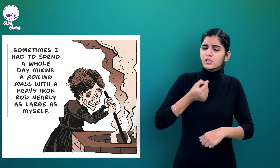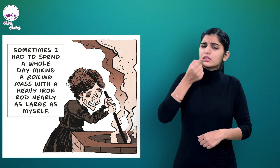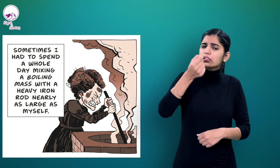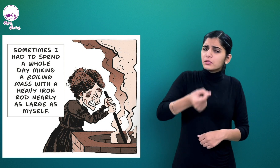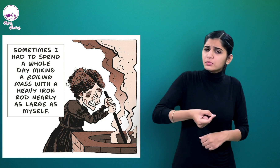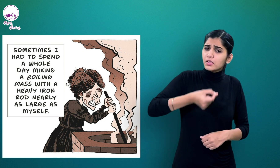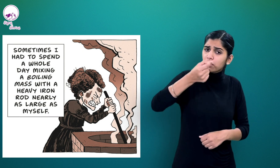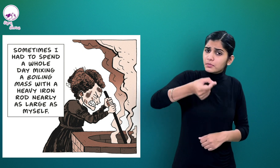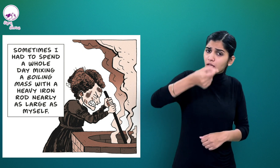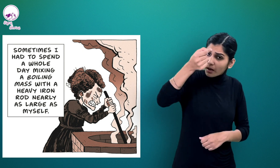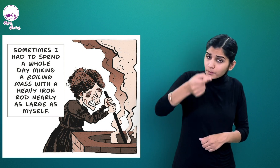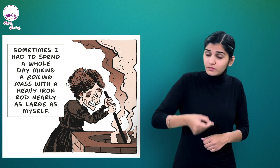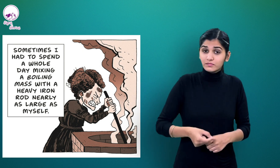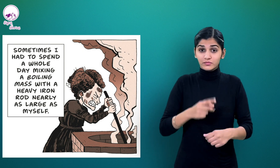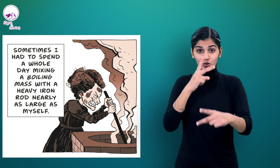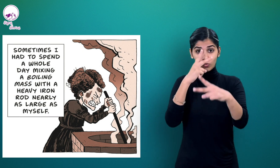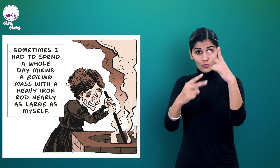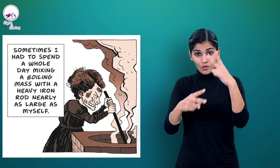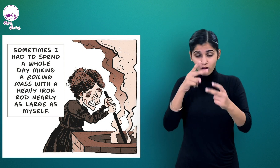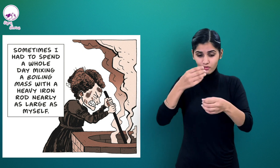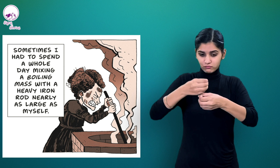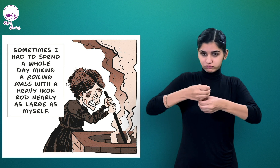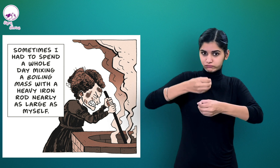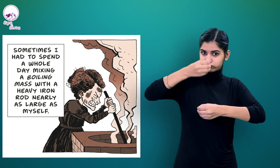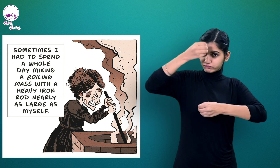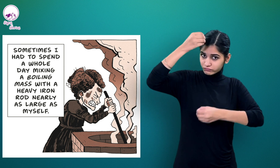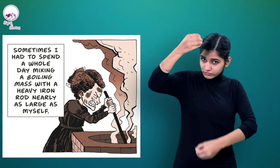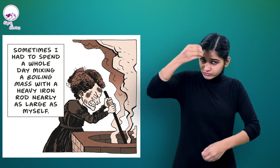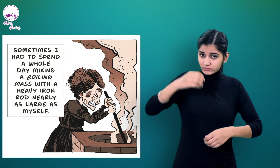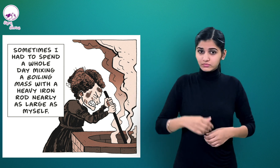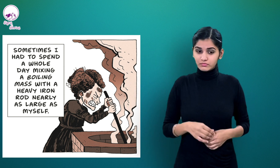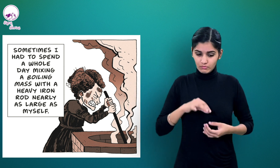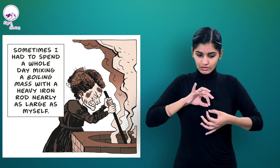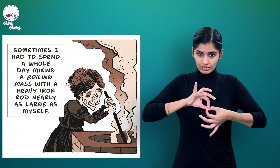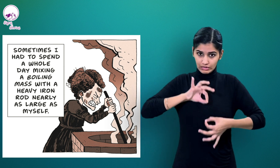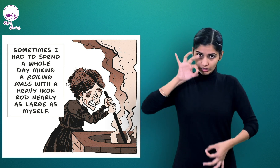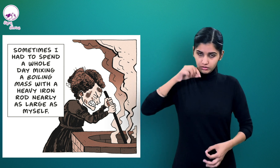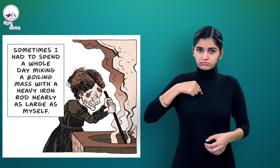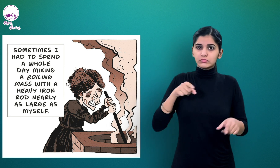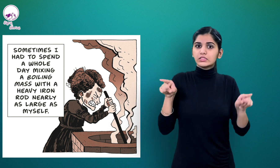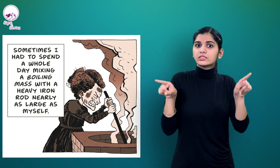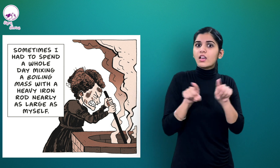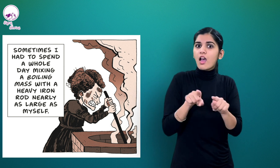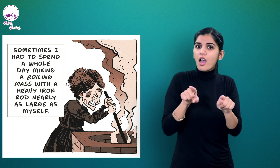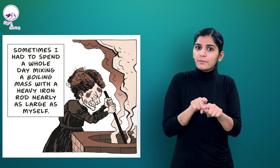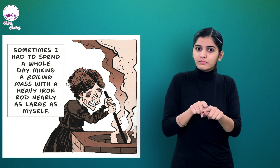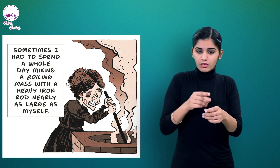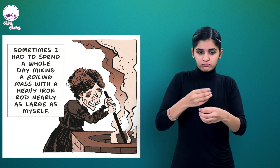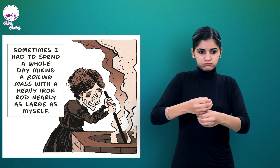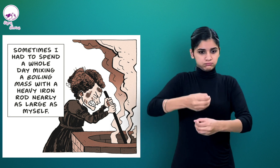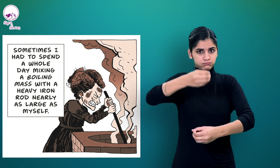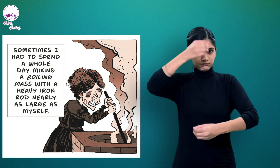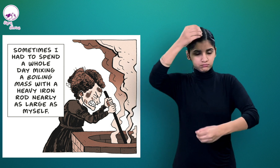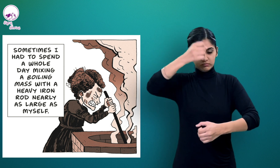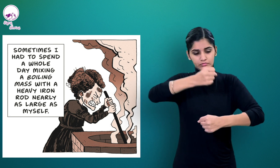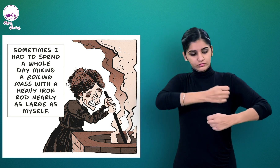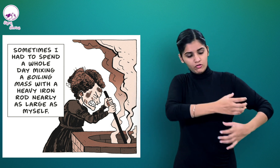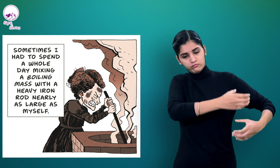Sometimes I had to spend a whole day mixing boiling mass with a heavy iron rod nearly